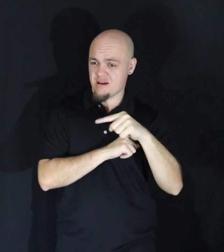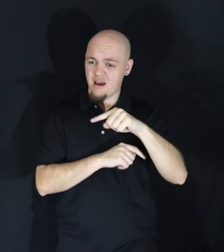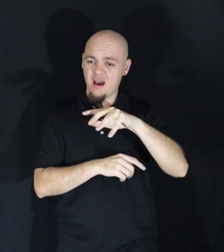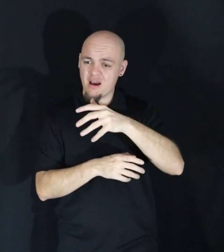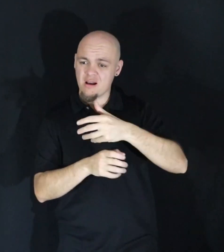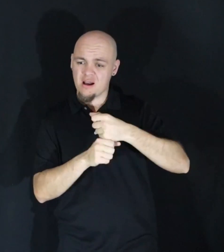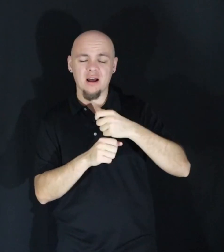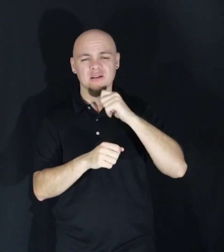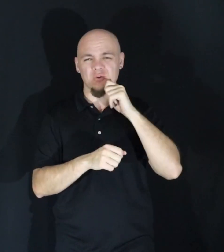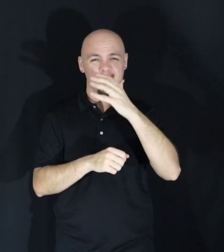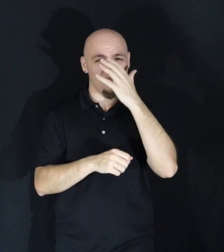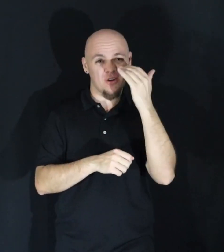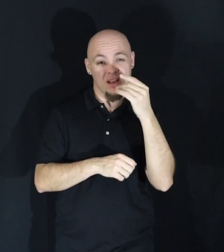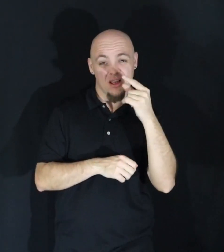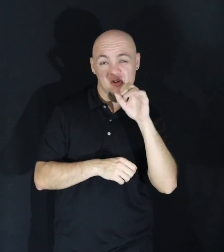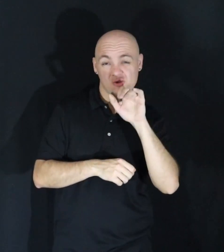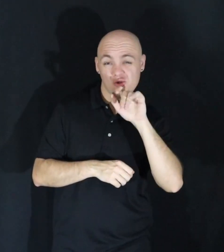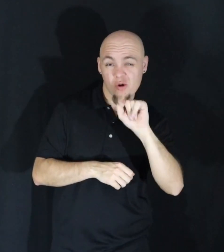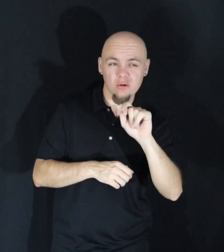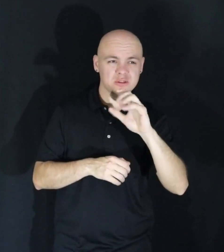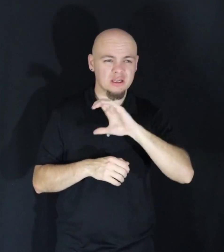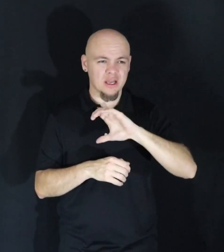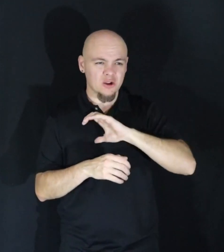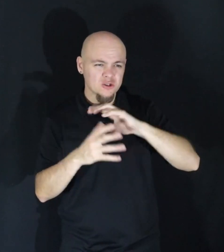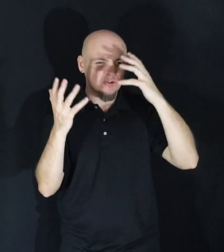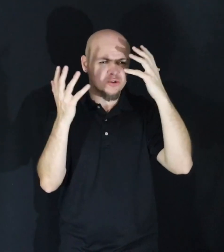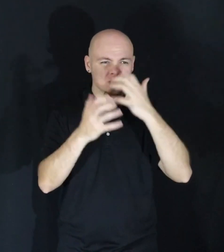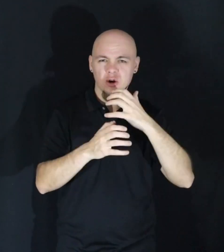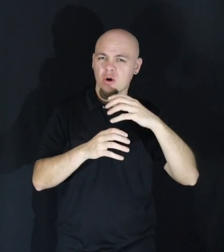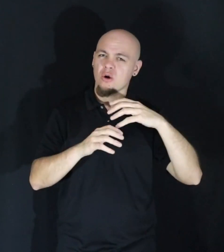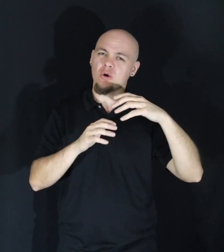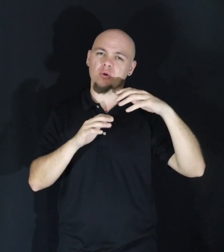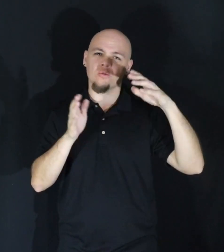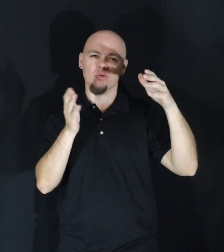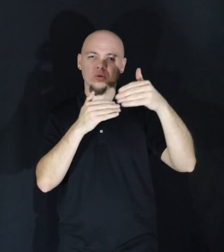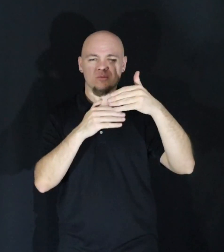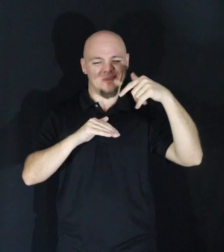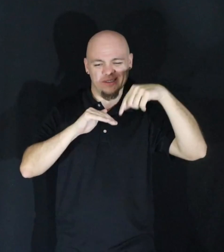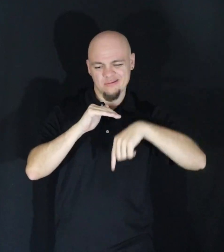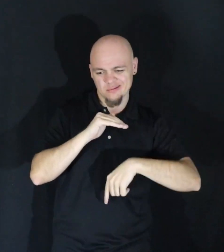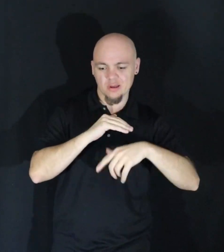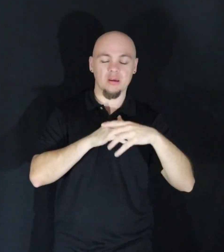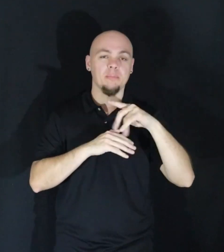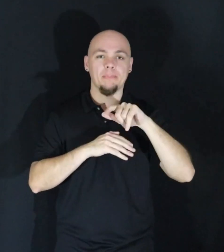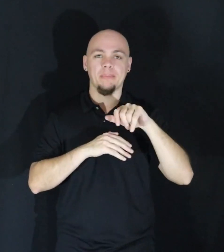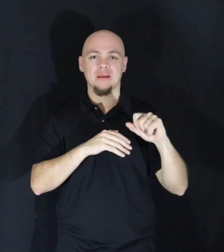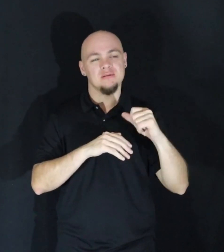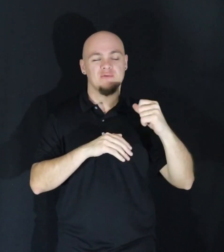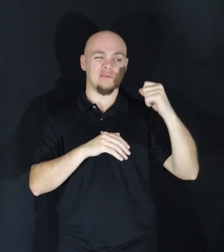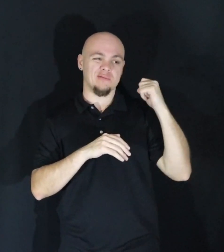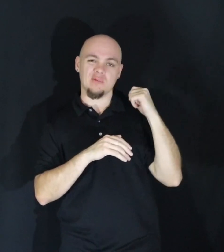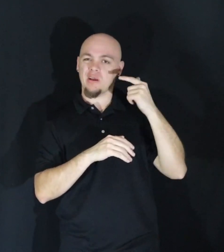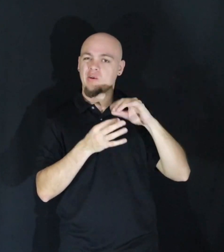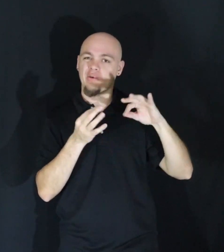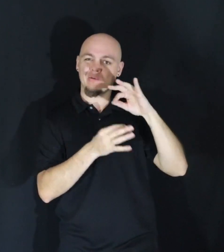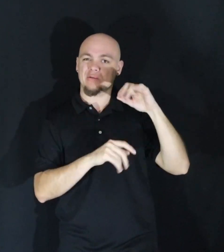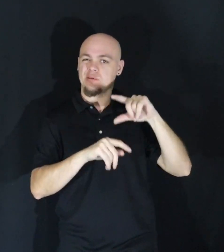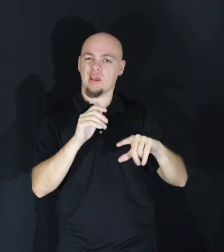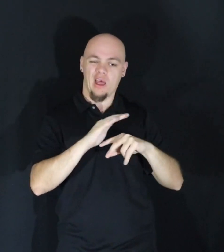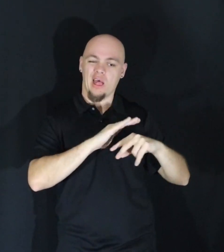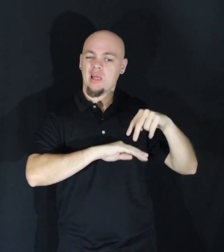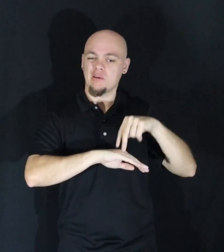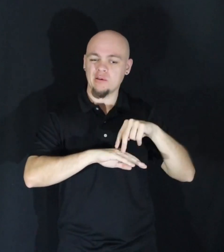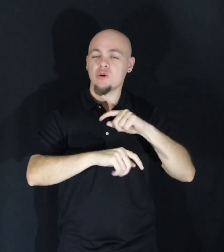won't forget the goats, the characters, the dark rooms, the deep bass, the sale sign slapped on the flat backside of a ghost that cannot be revived,